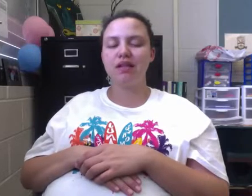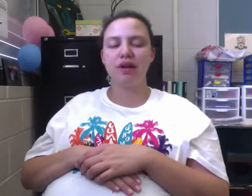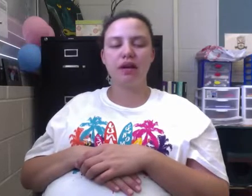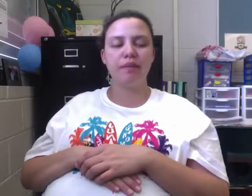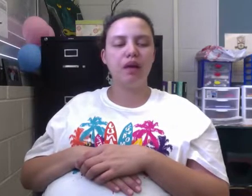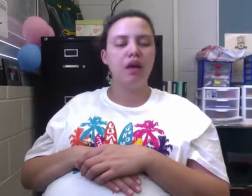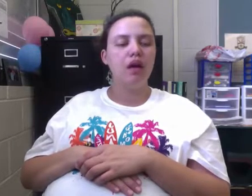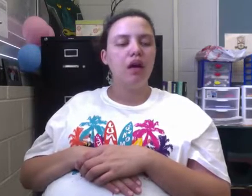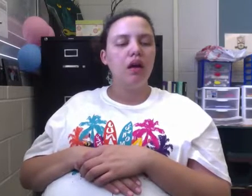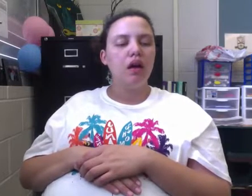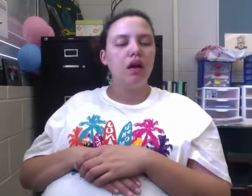classifier.